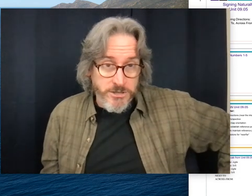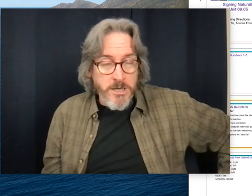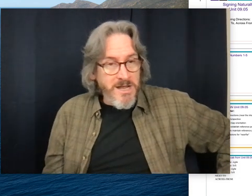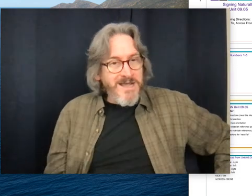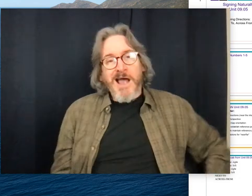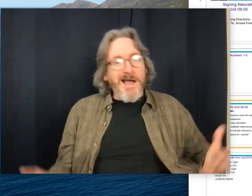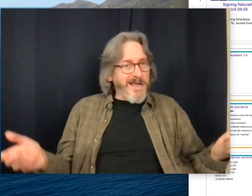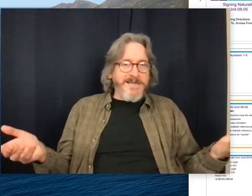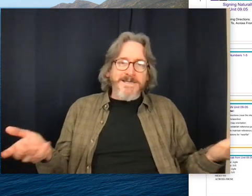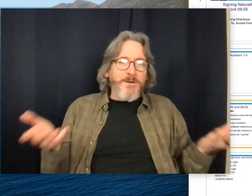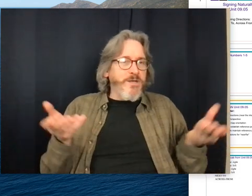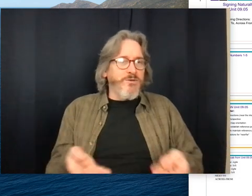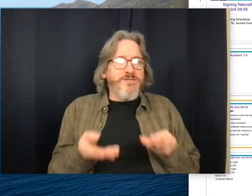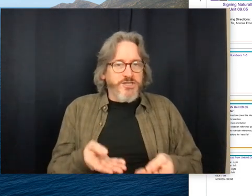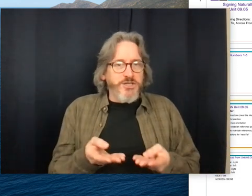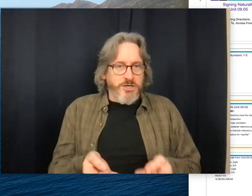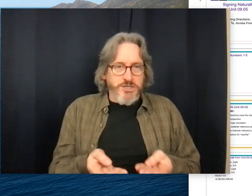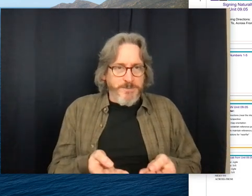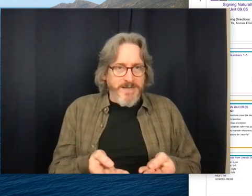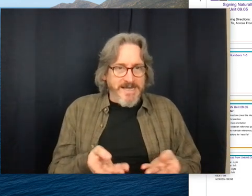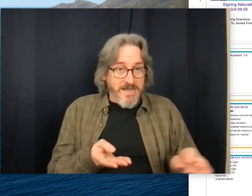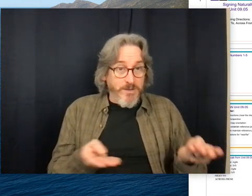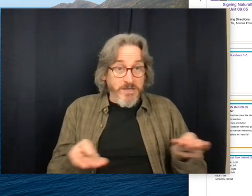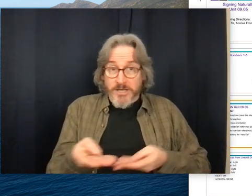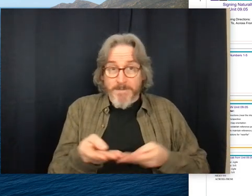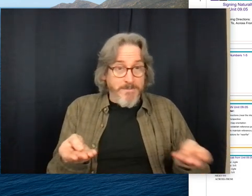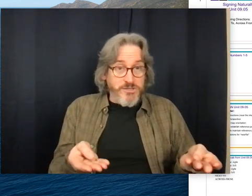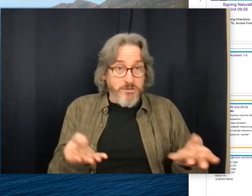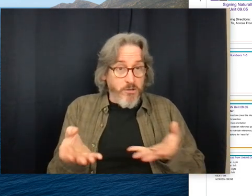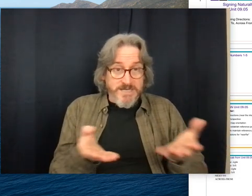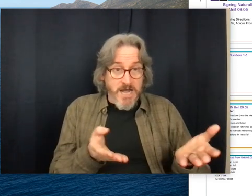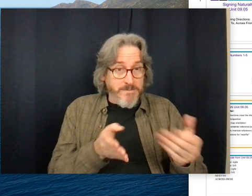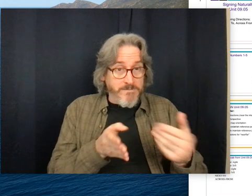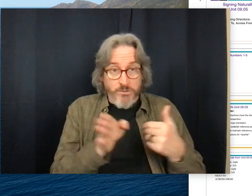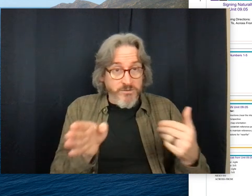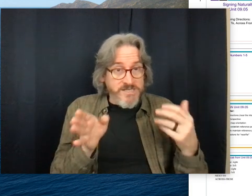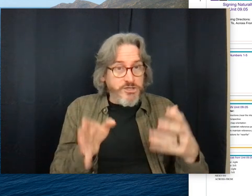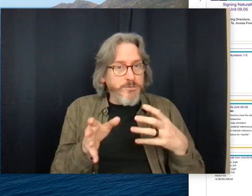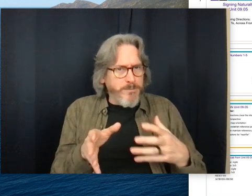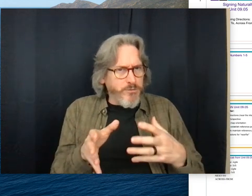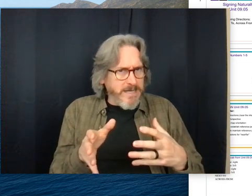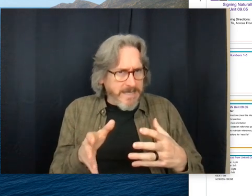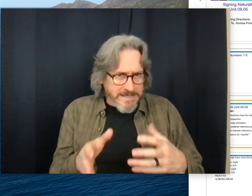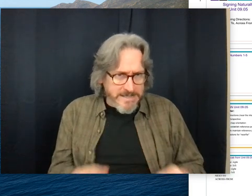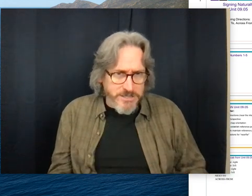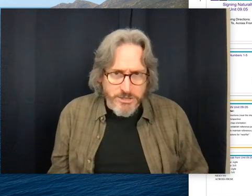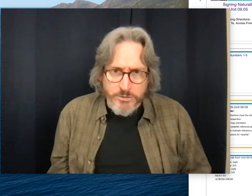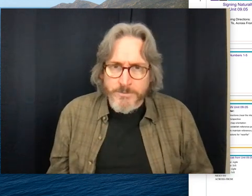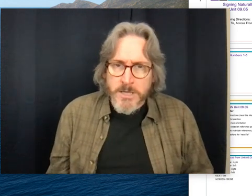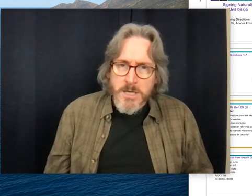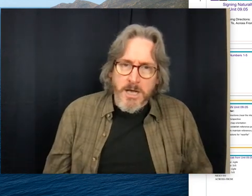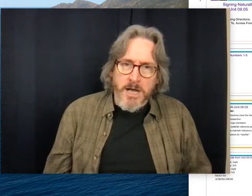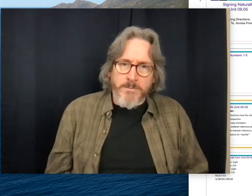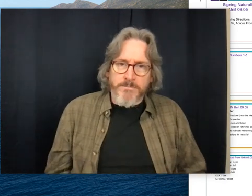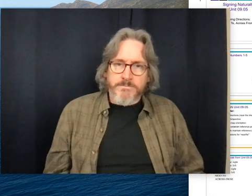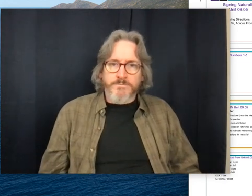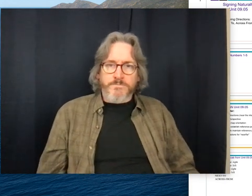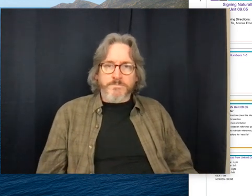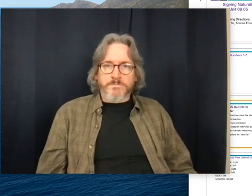orientation. Ideally, we use GPS and we look at maps all the time, so this should be pretty easy to do.